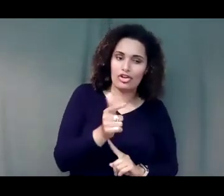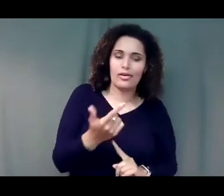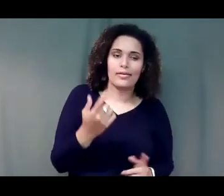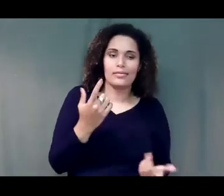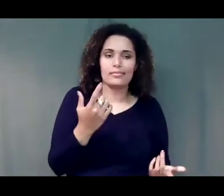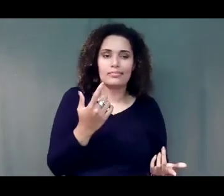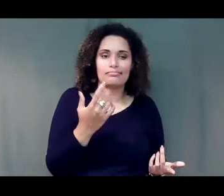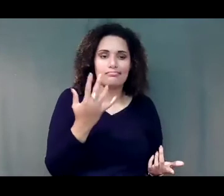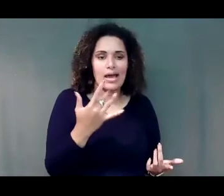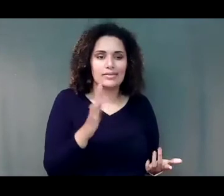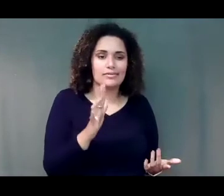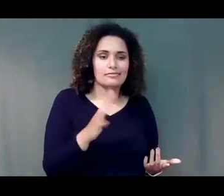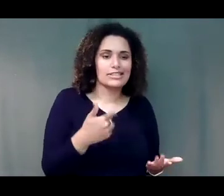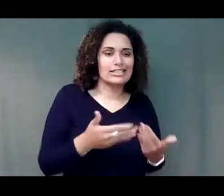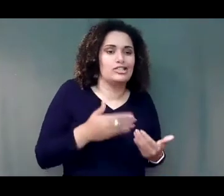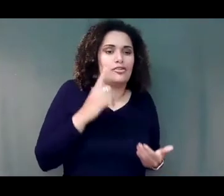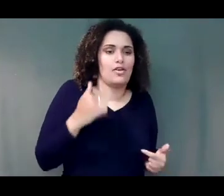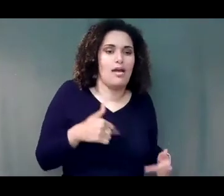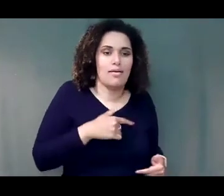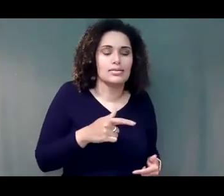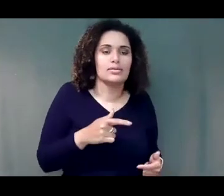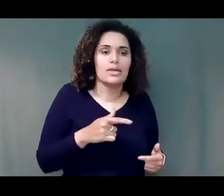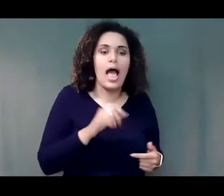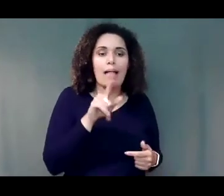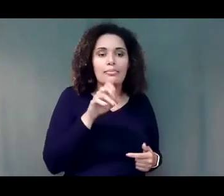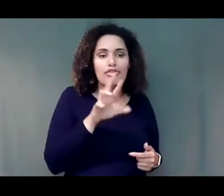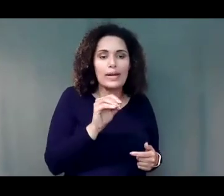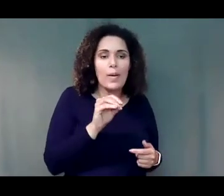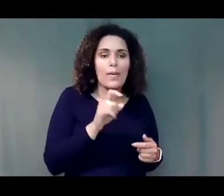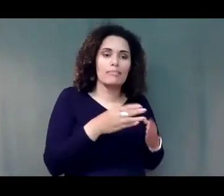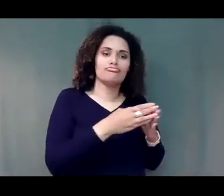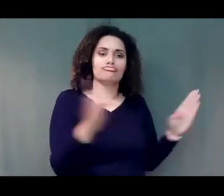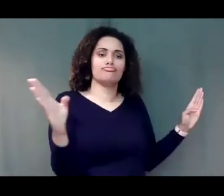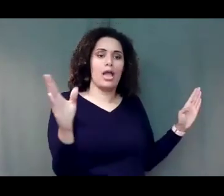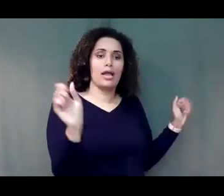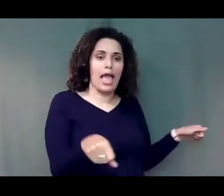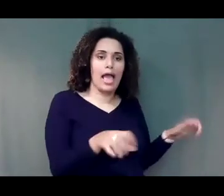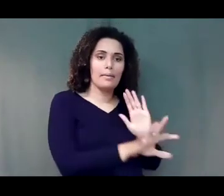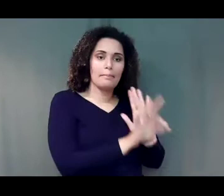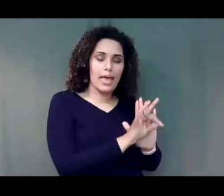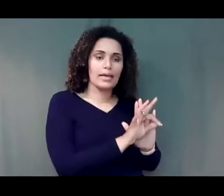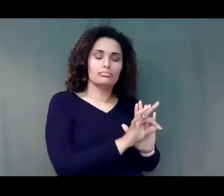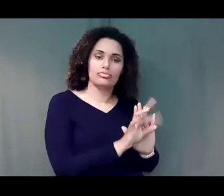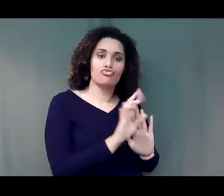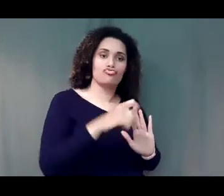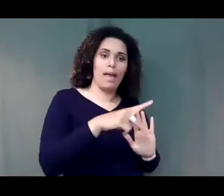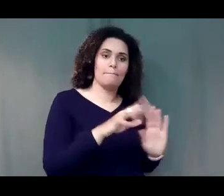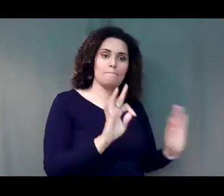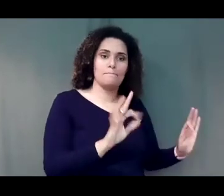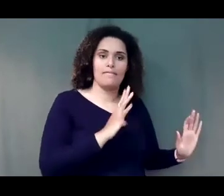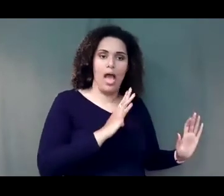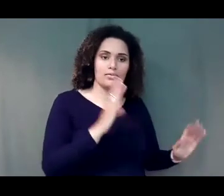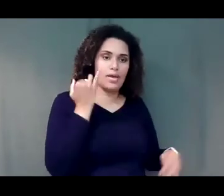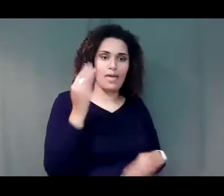has a very wide window of when you can pick it, gets ripe, and it stays there for a while. So if we're busy